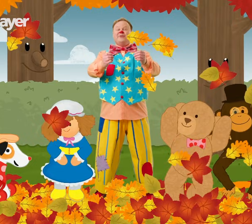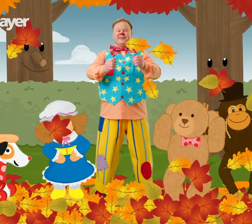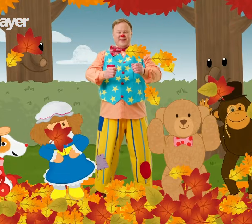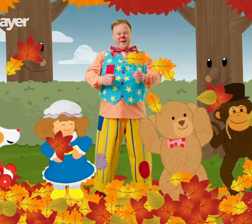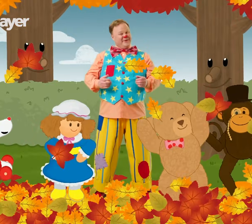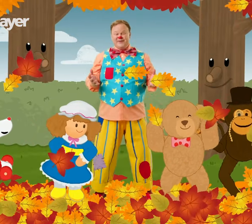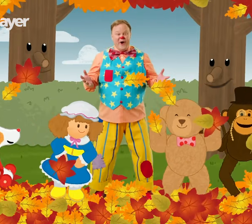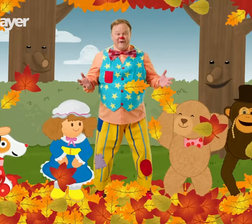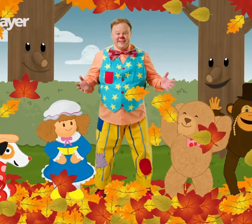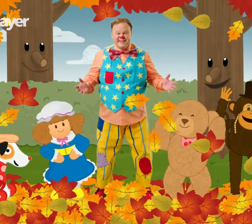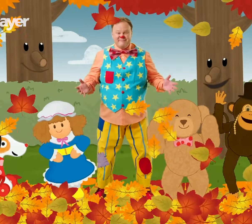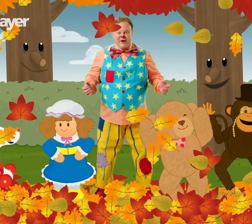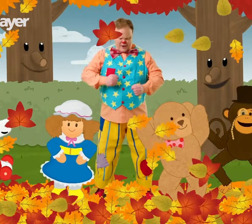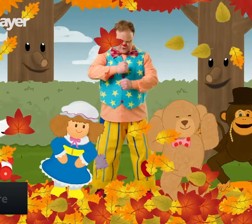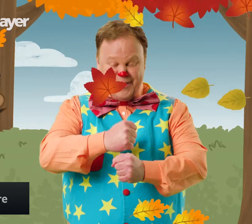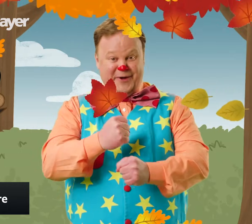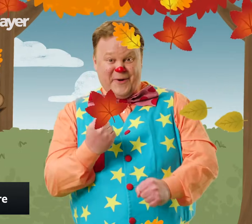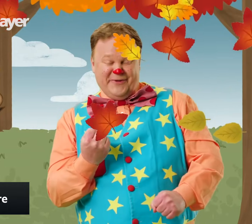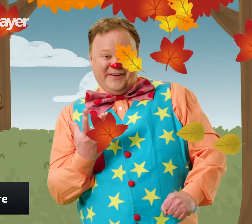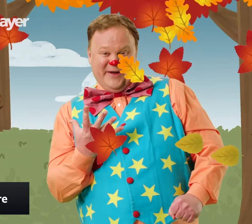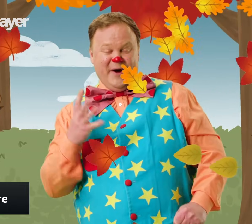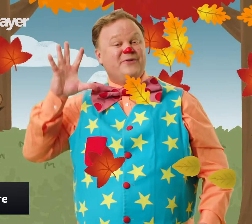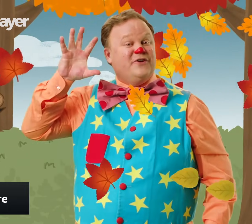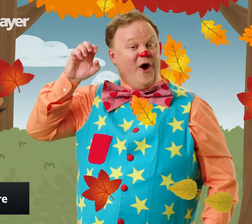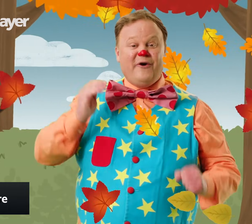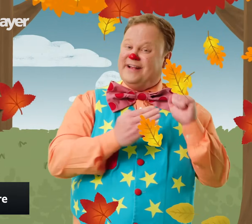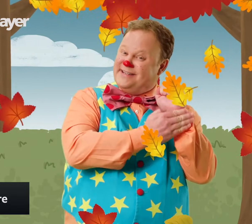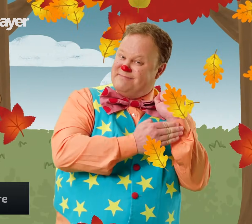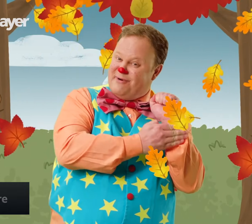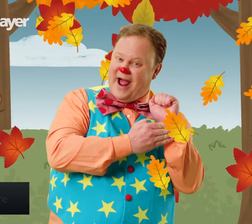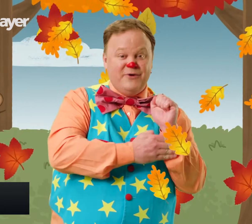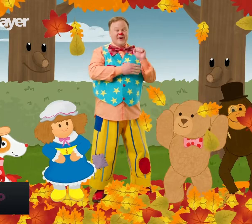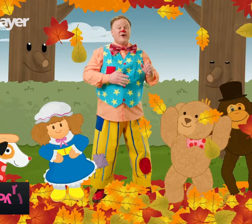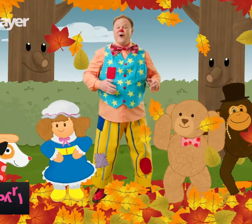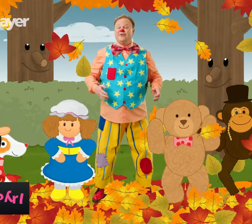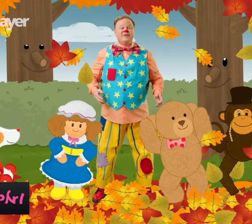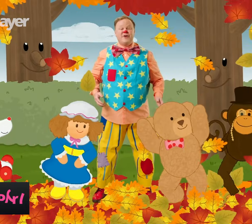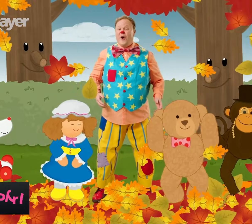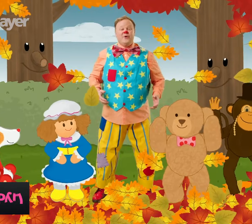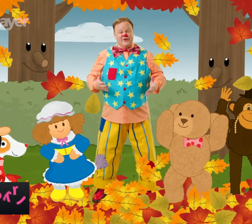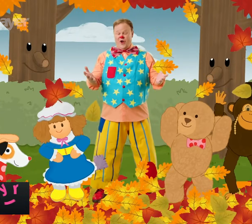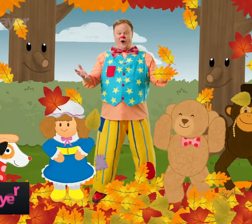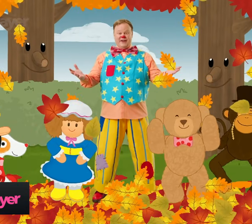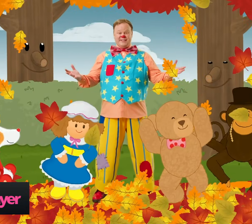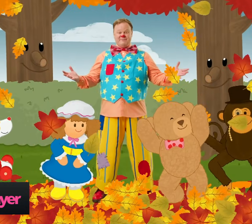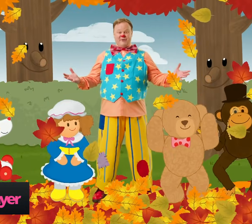Golden, golden, orange and brown, golden, golden, orange and brown, golden, golden, orange and